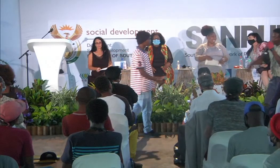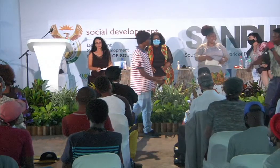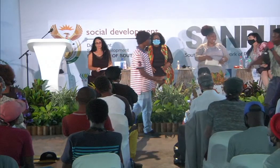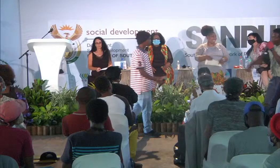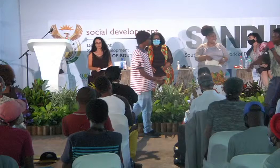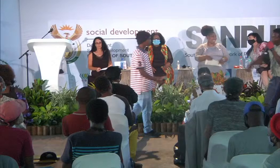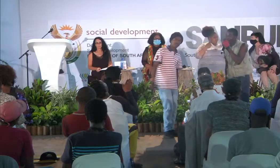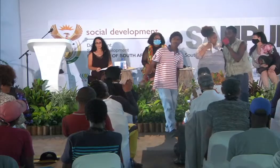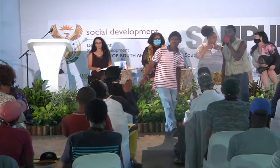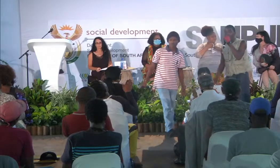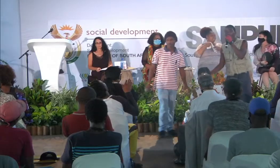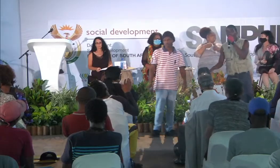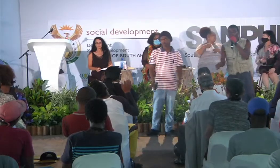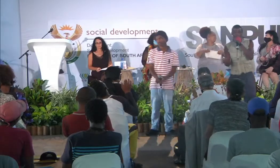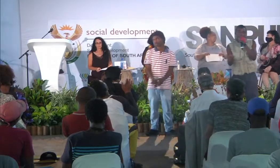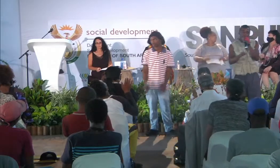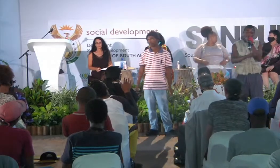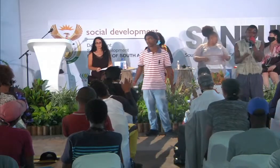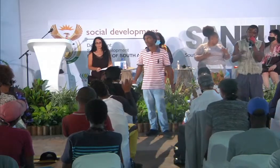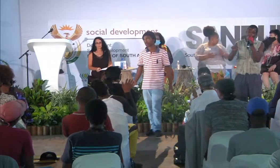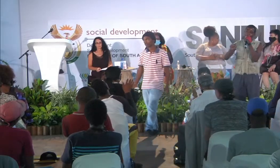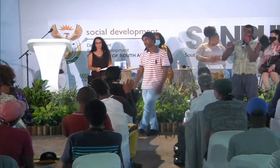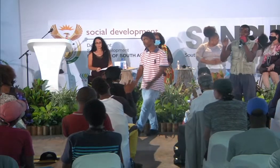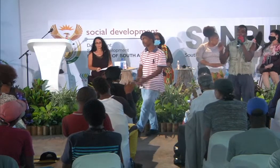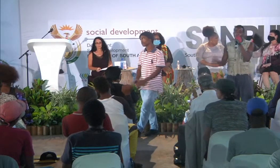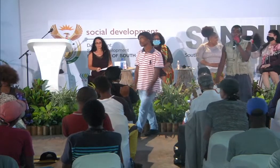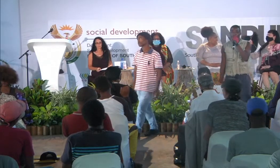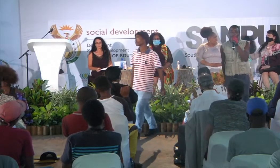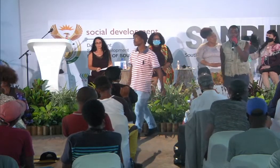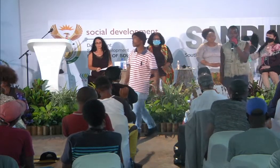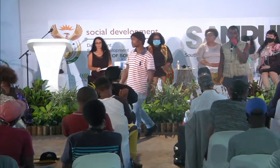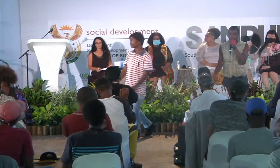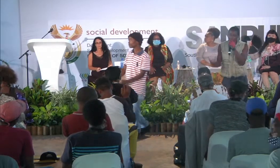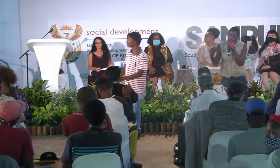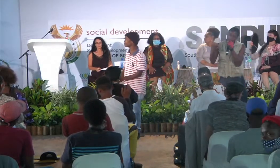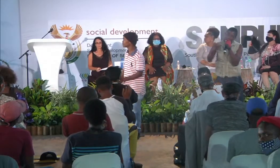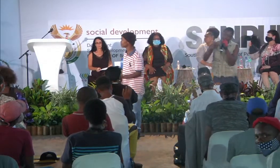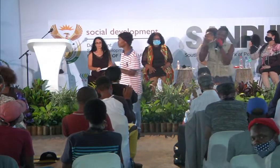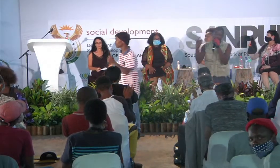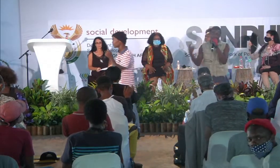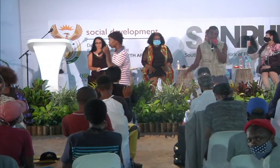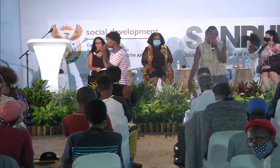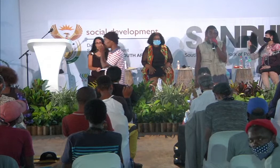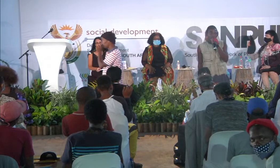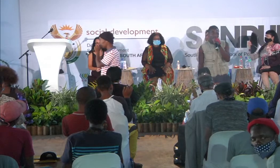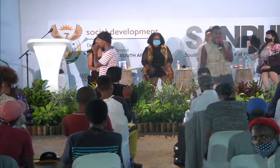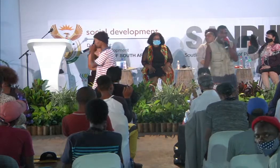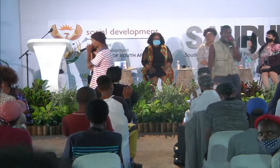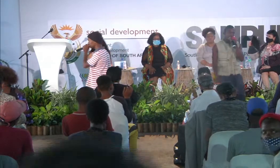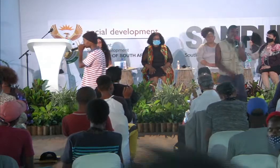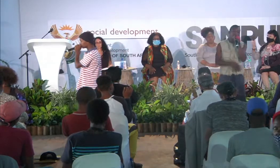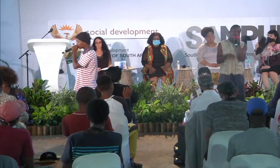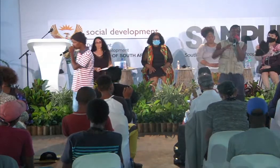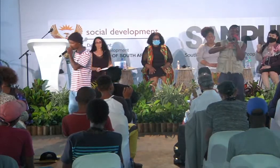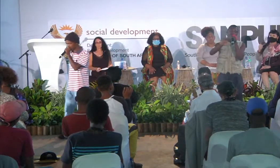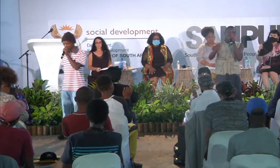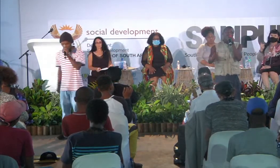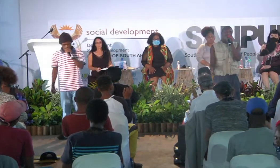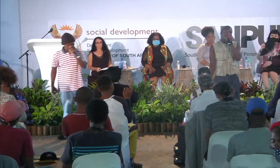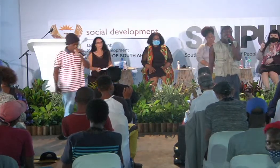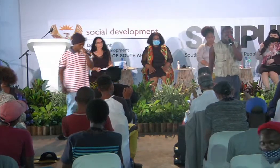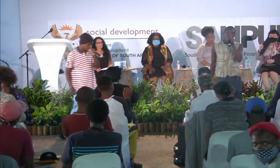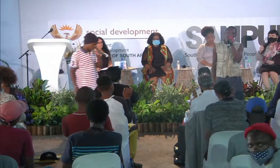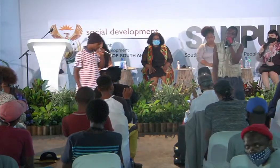mama yeah yelele mama we kwaphela isizwe nje